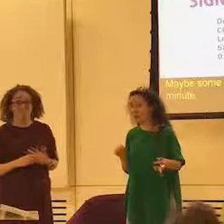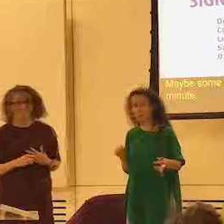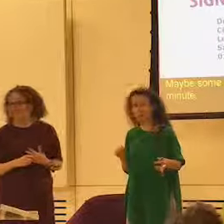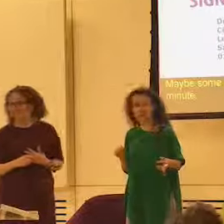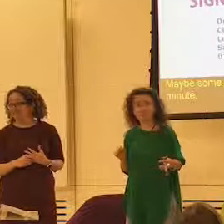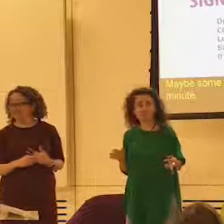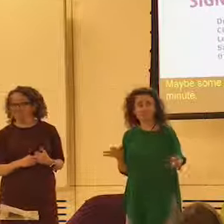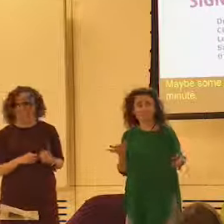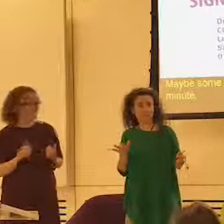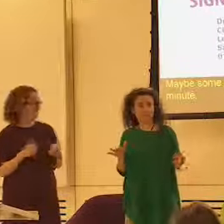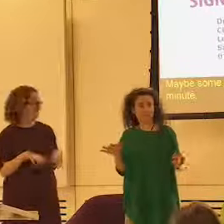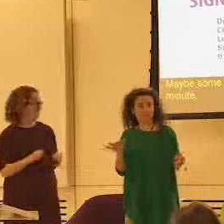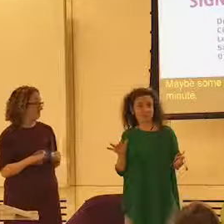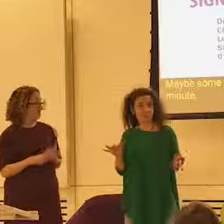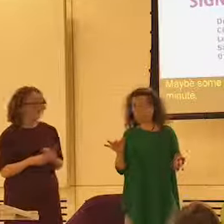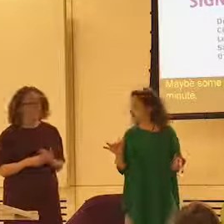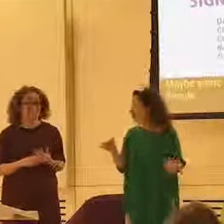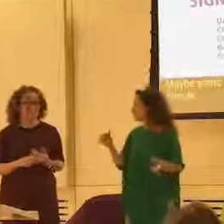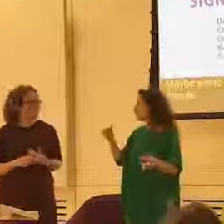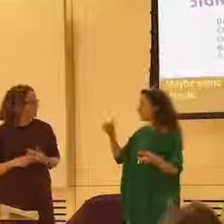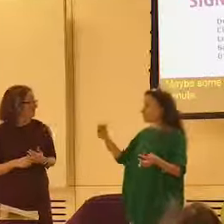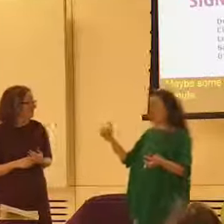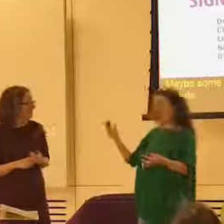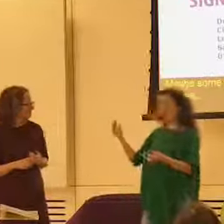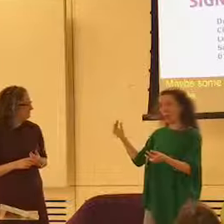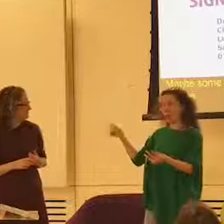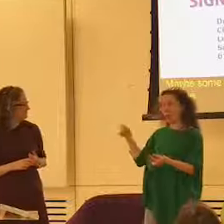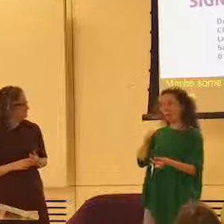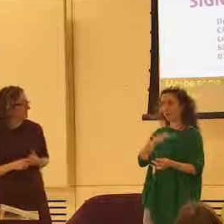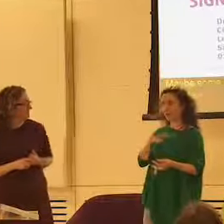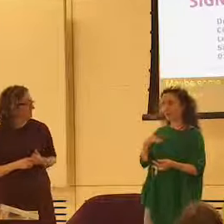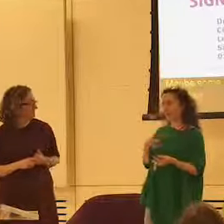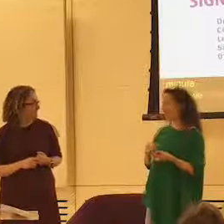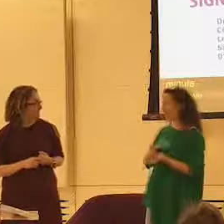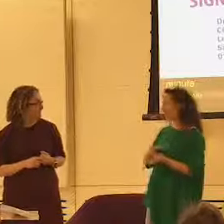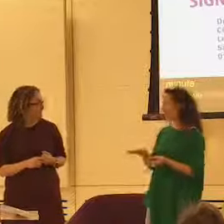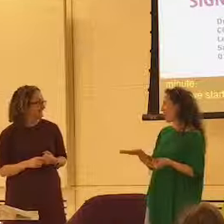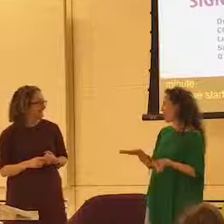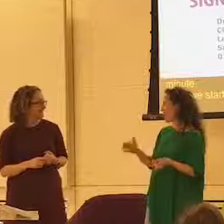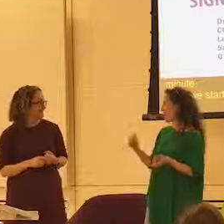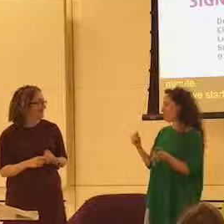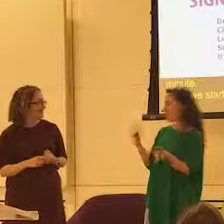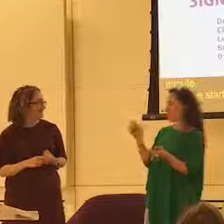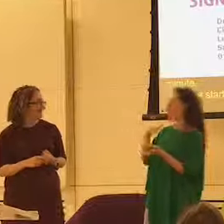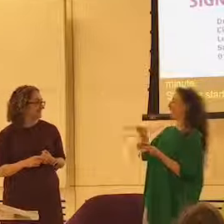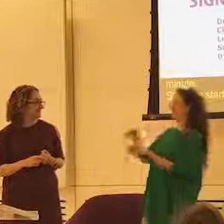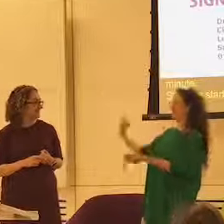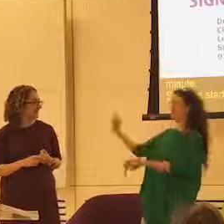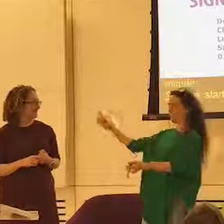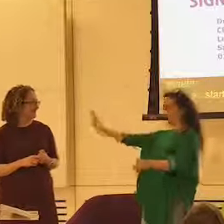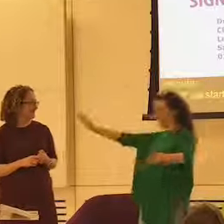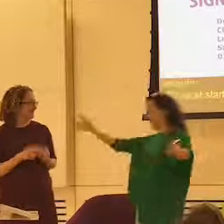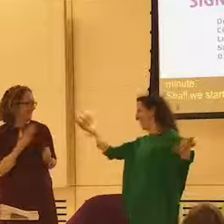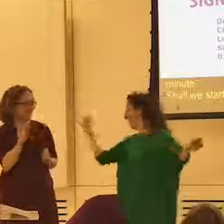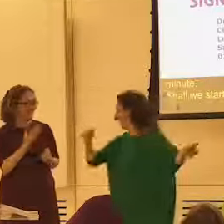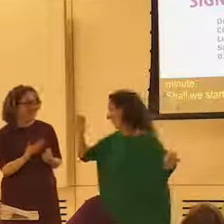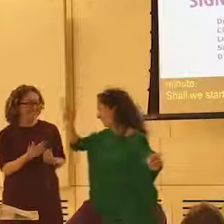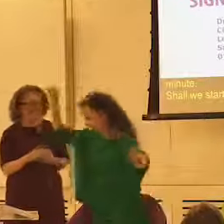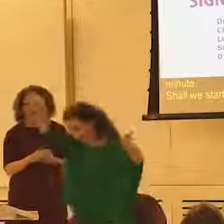Should we start? We ready? Okay. Welcome to Dr. Sarah Powell. Will you introduce yourself,